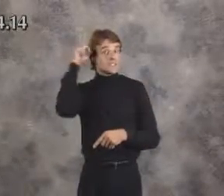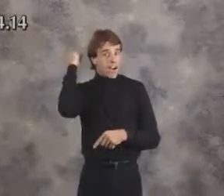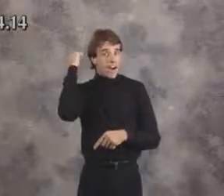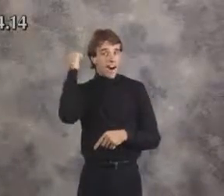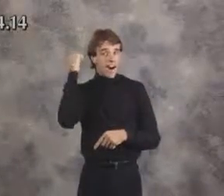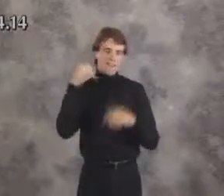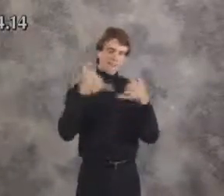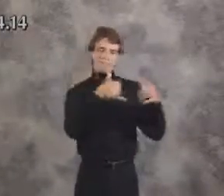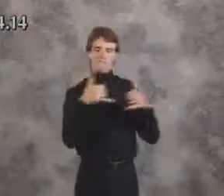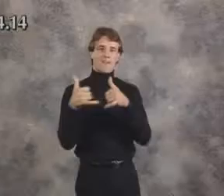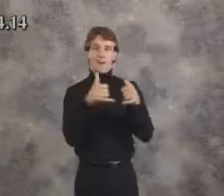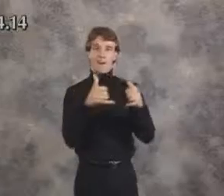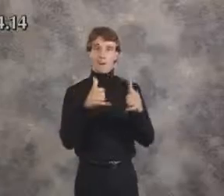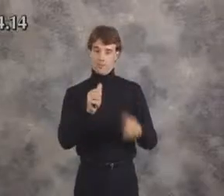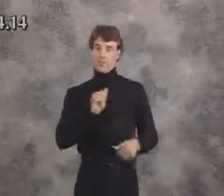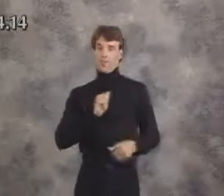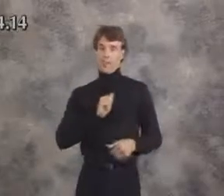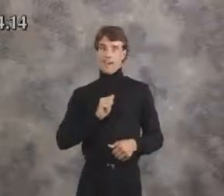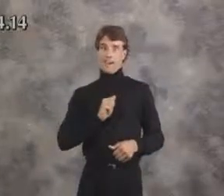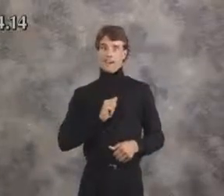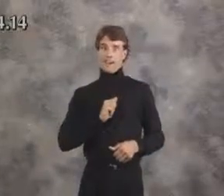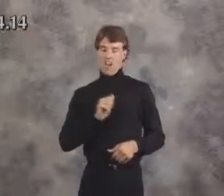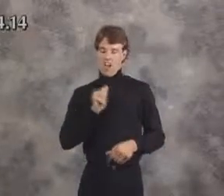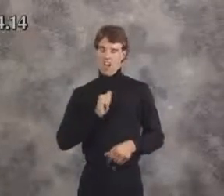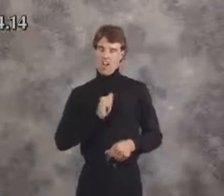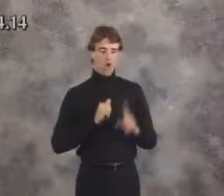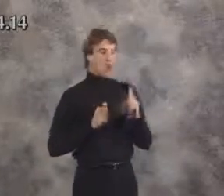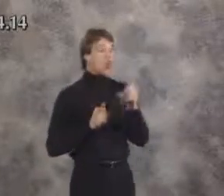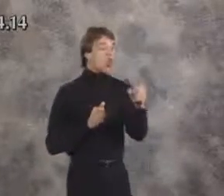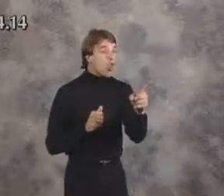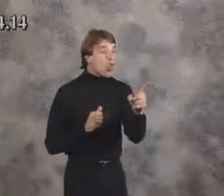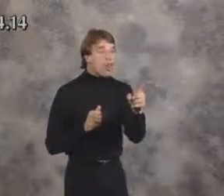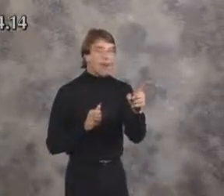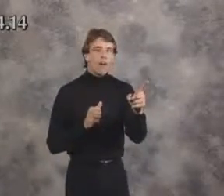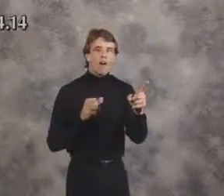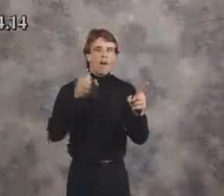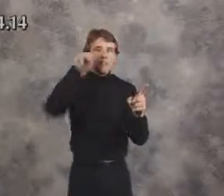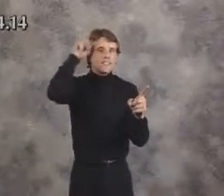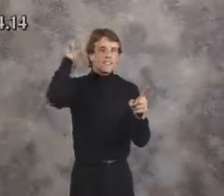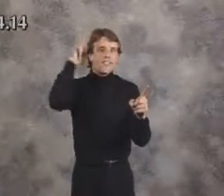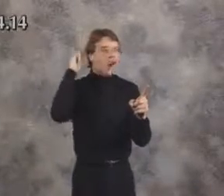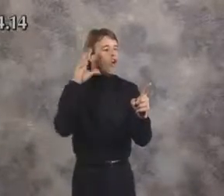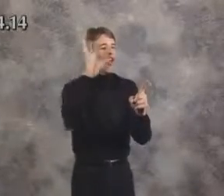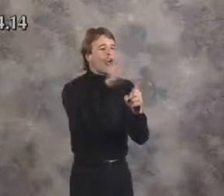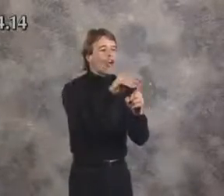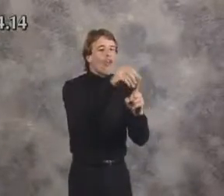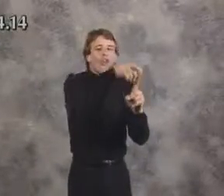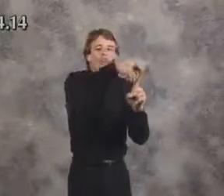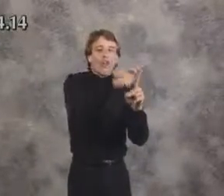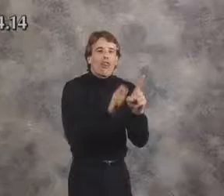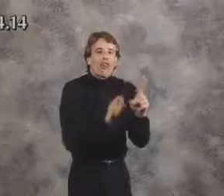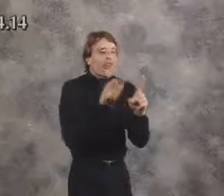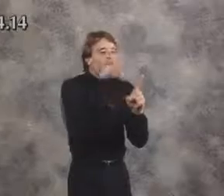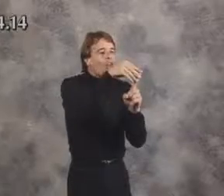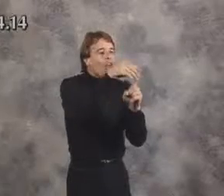Scott was playing around and Anna wagged her finger at him. Scott began to peel